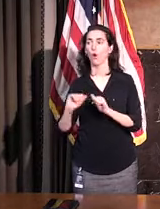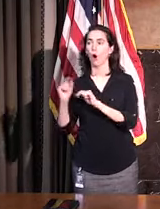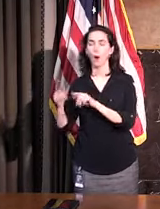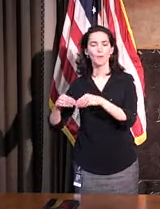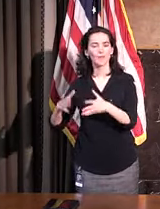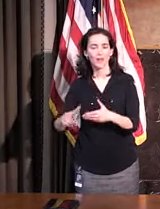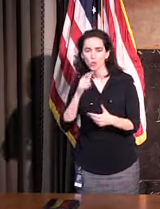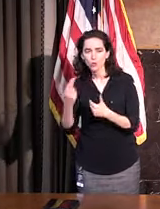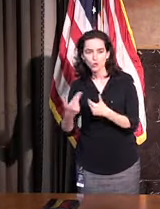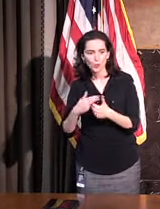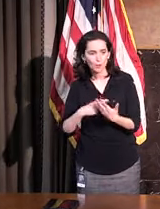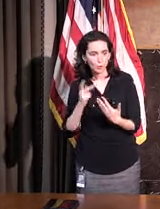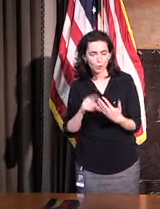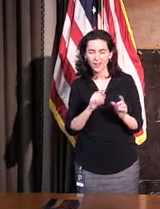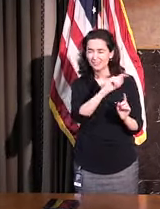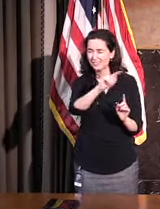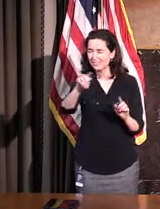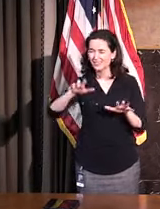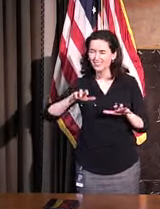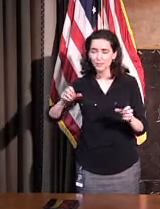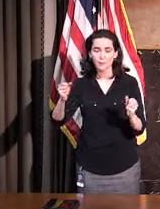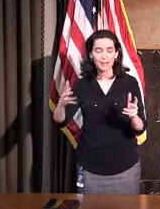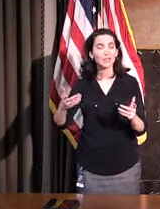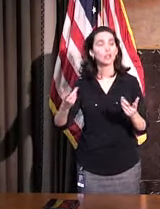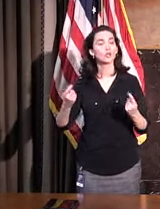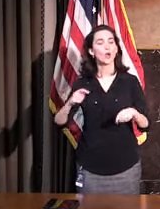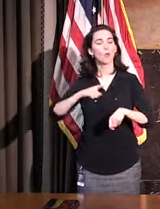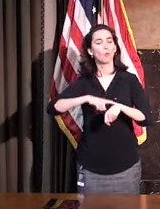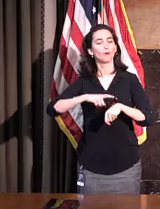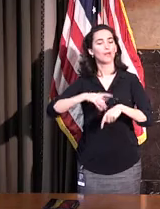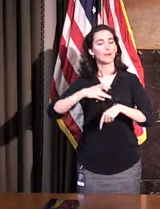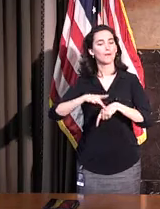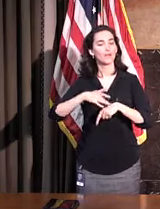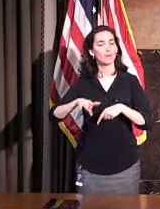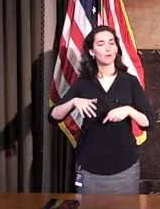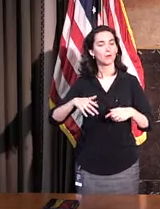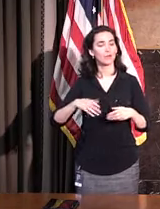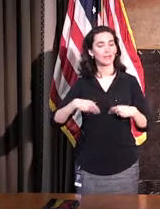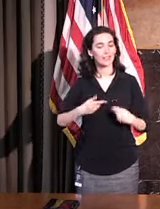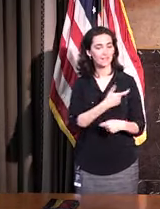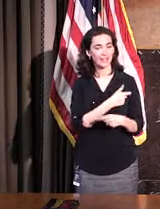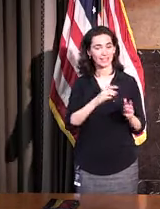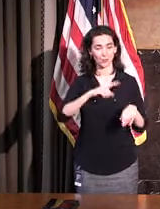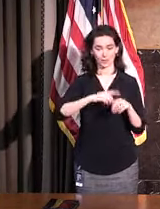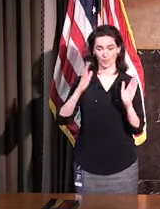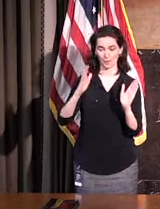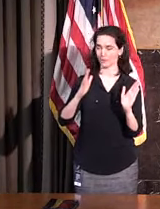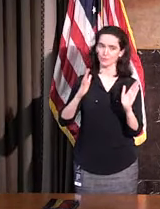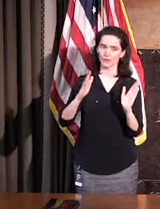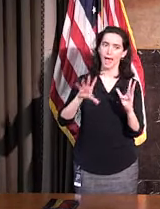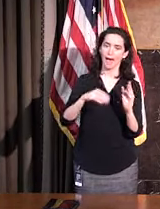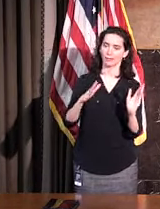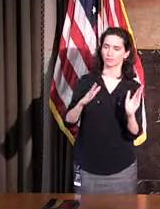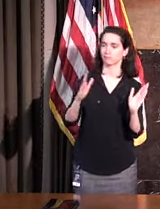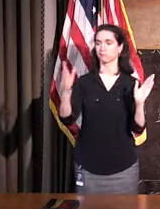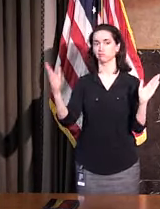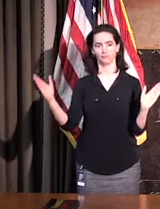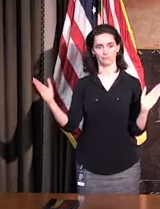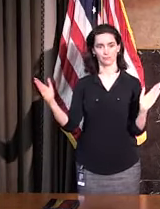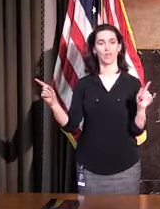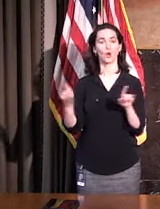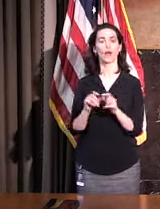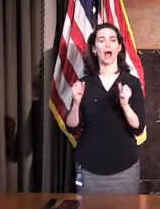providers. To really expand the hours that we're administering vaccine and the number